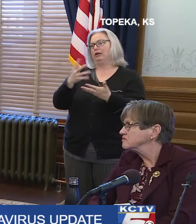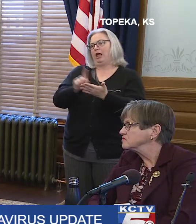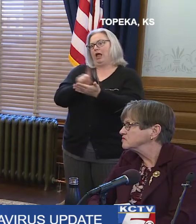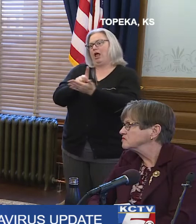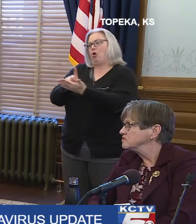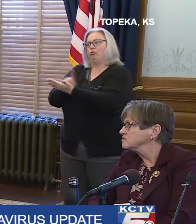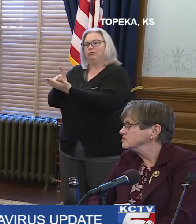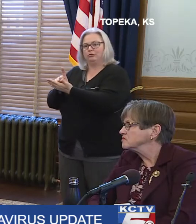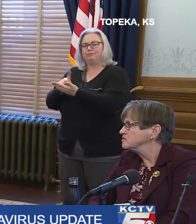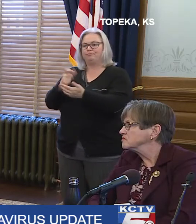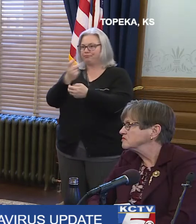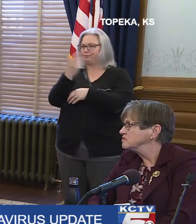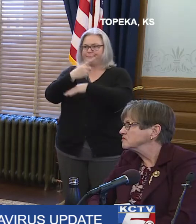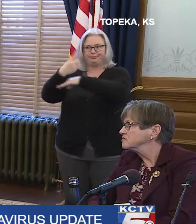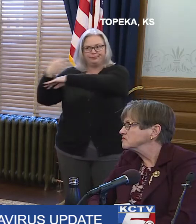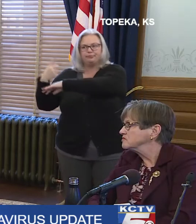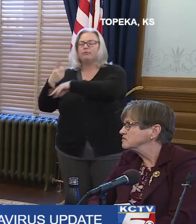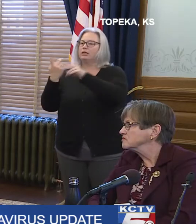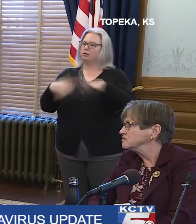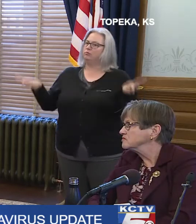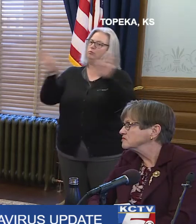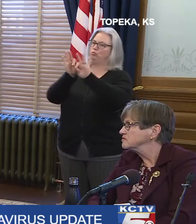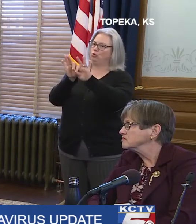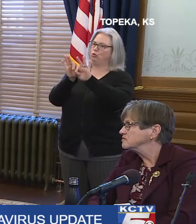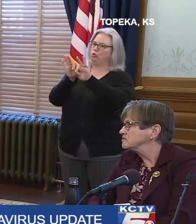course, in many days, it's important that